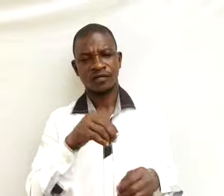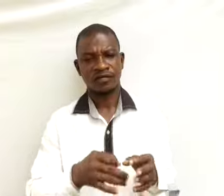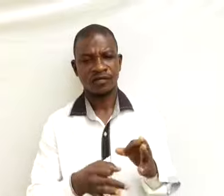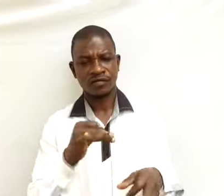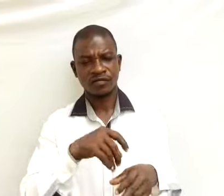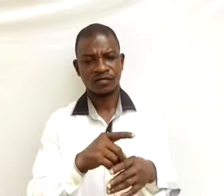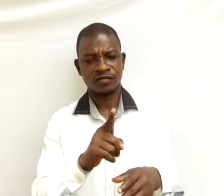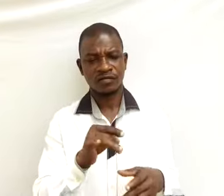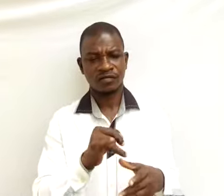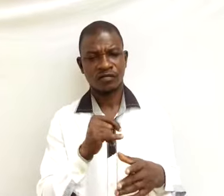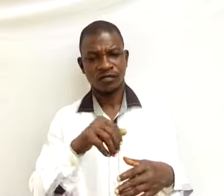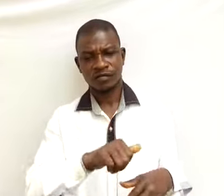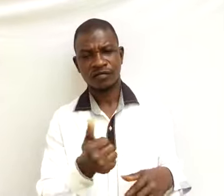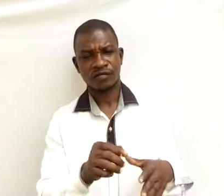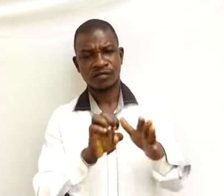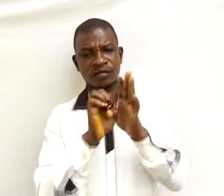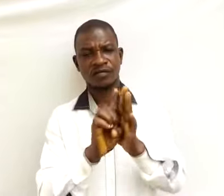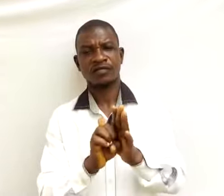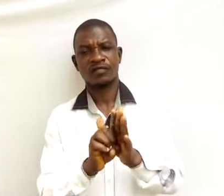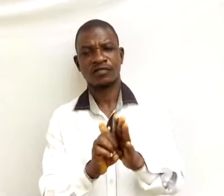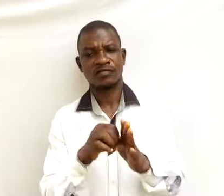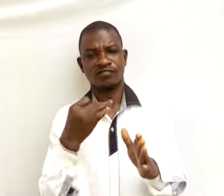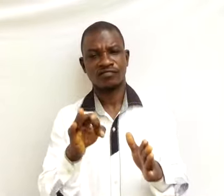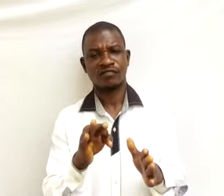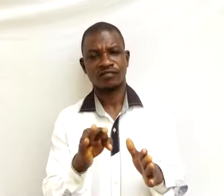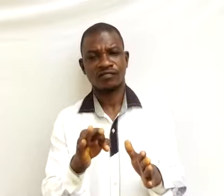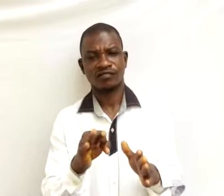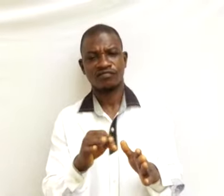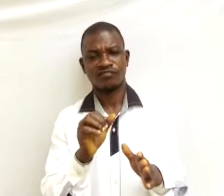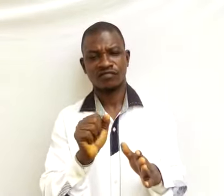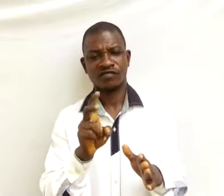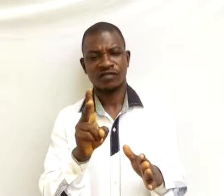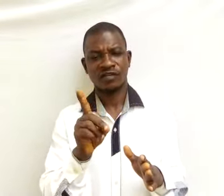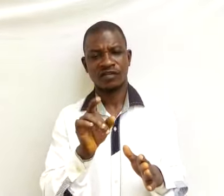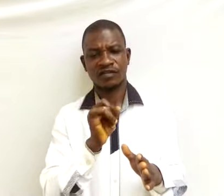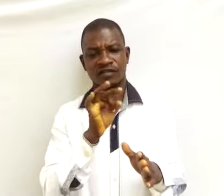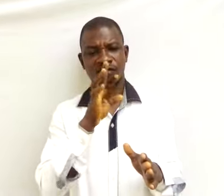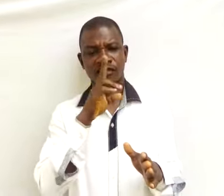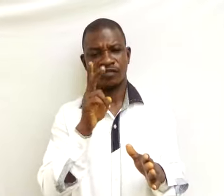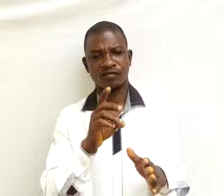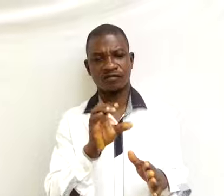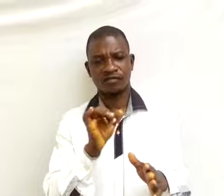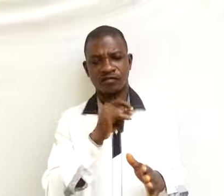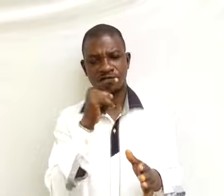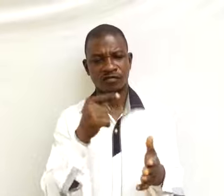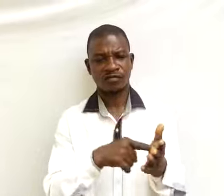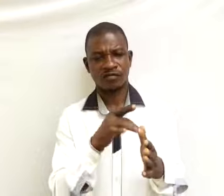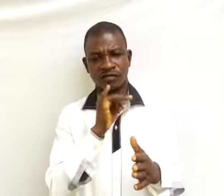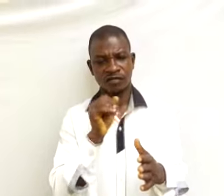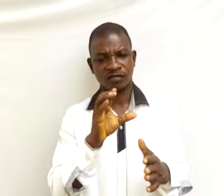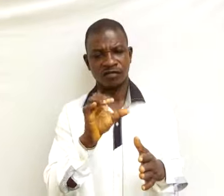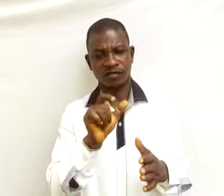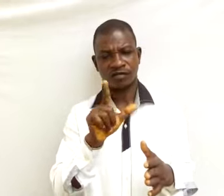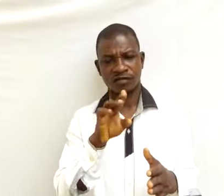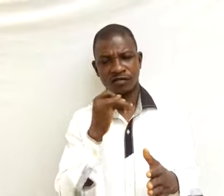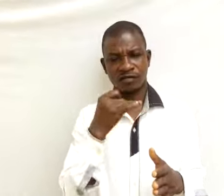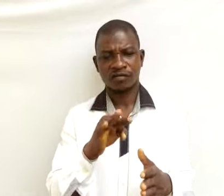have another example of adverbial clause. This one is adverbial clause of